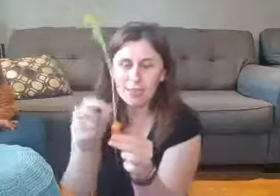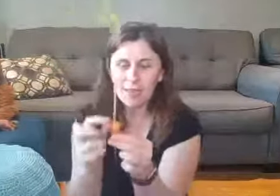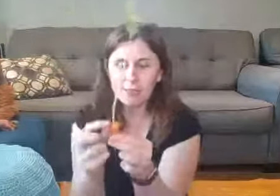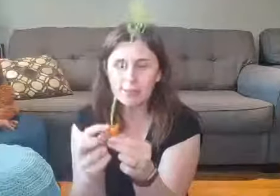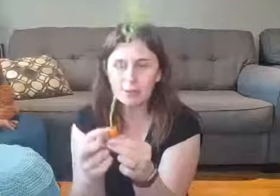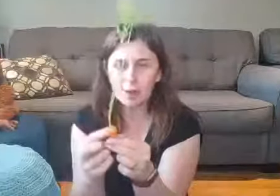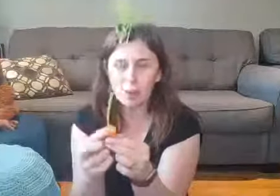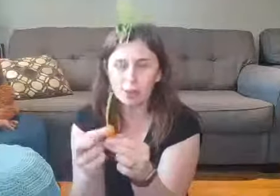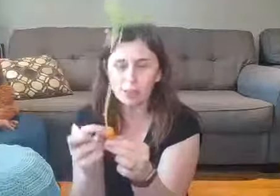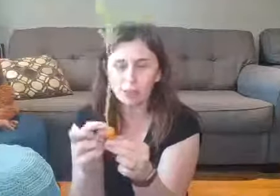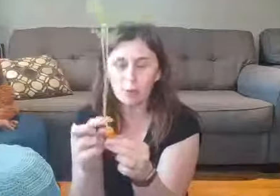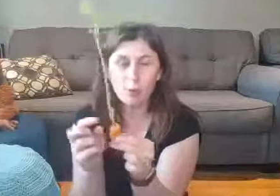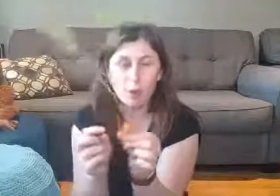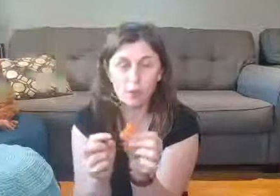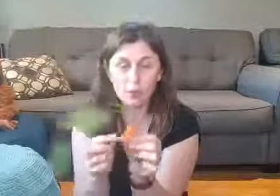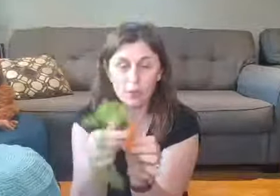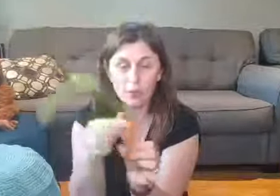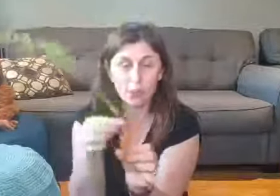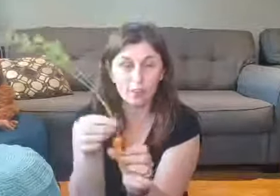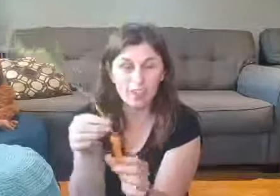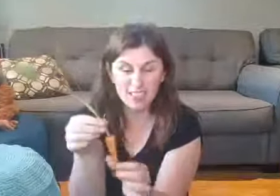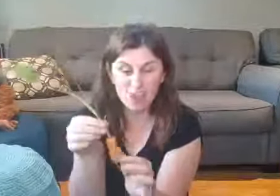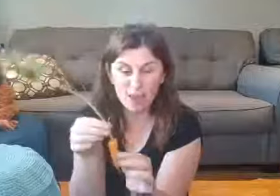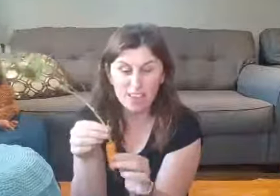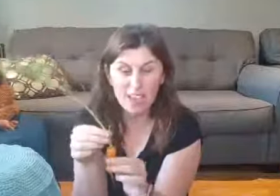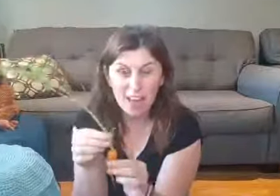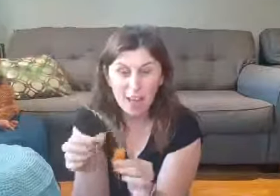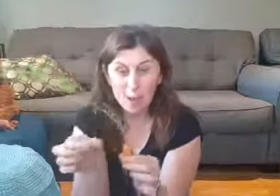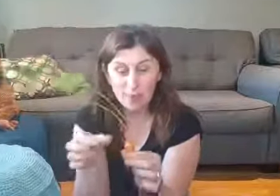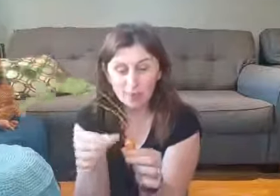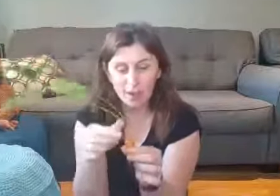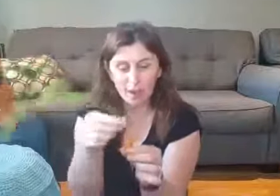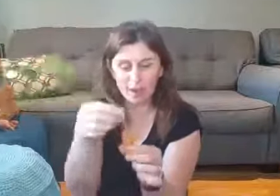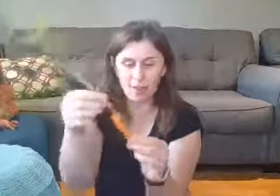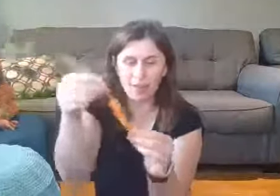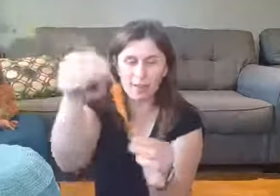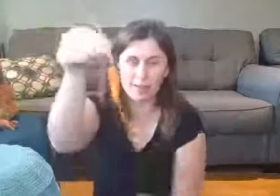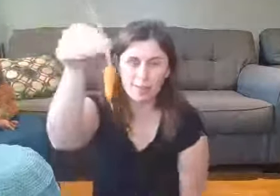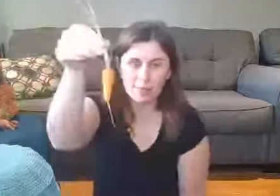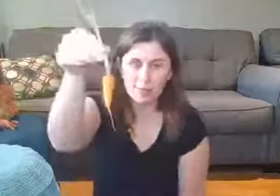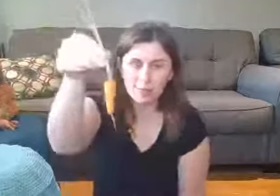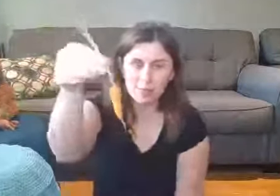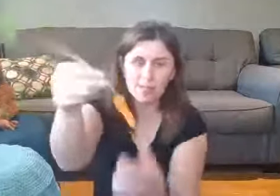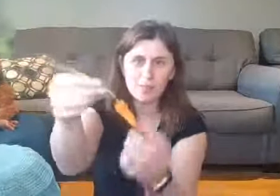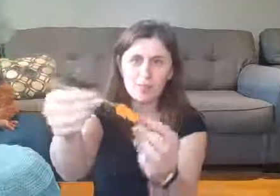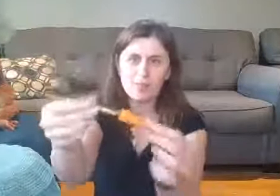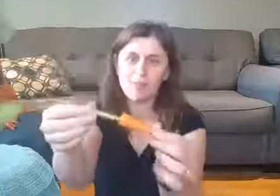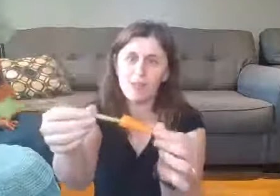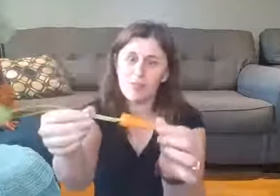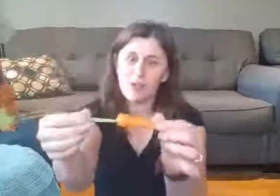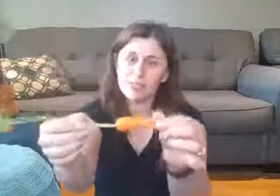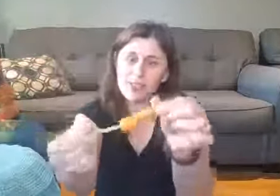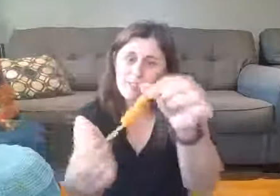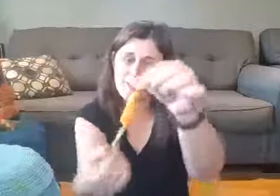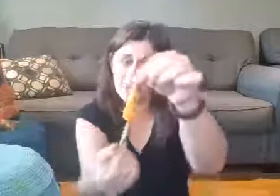Sometimes a little bit of orange pokes through the dirt, and that's how I can tell how big they are. So this one, although it's not very